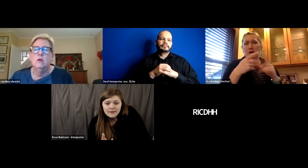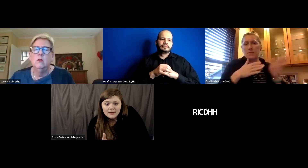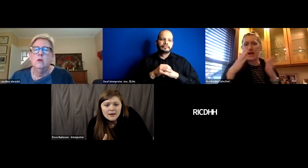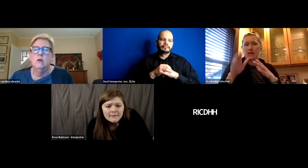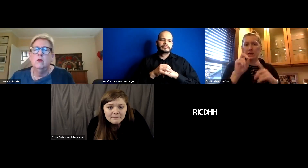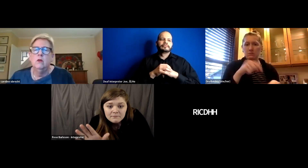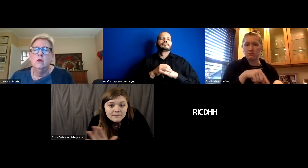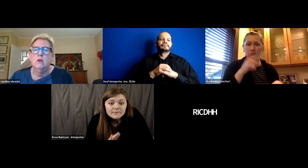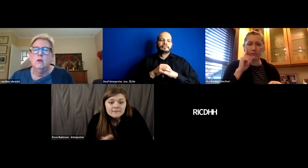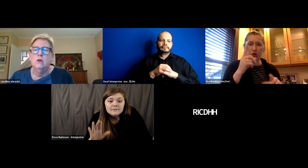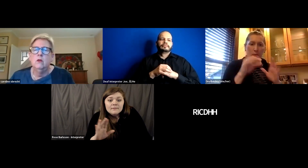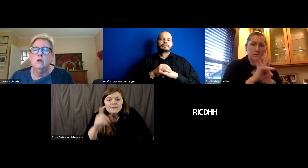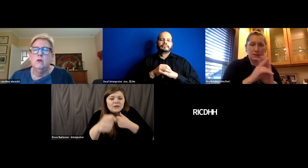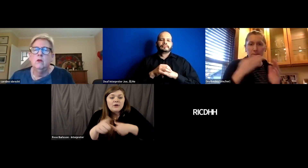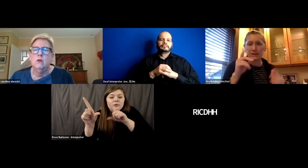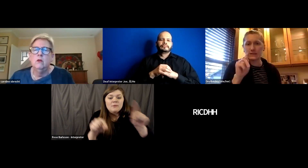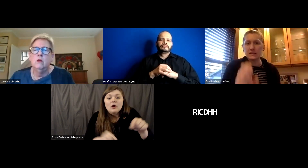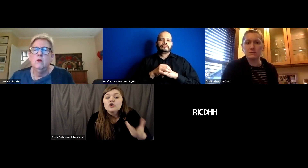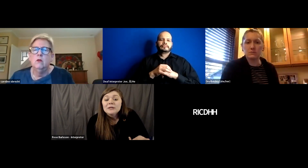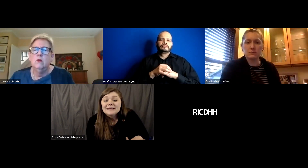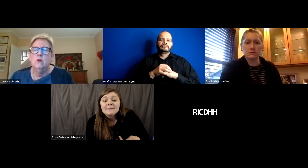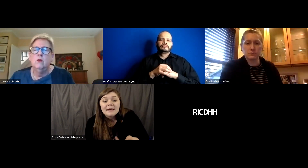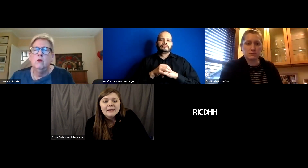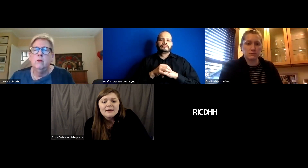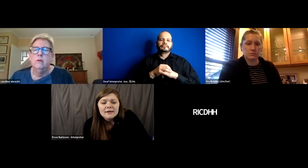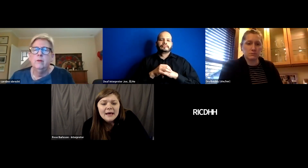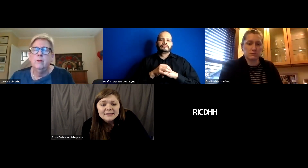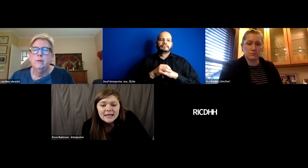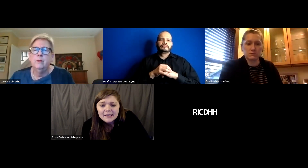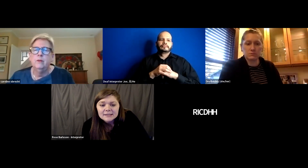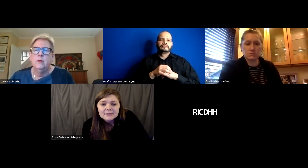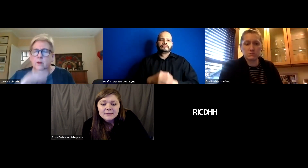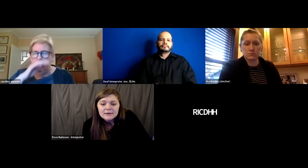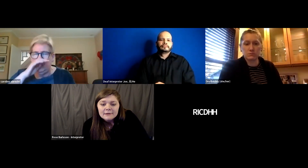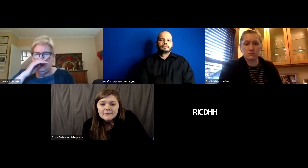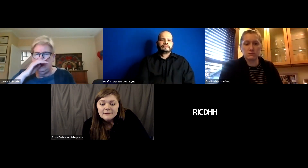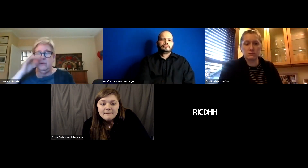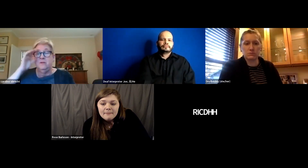or I'm sorry, or do we need to pick that date